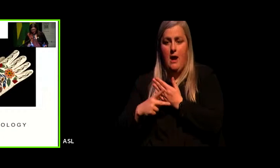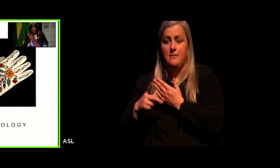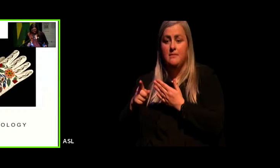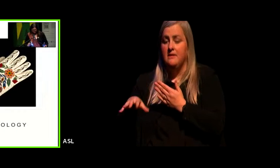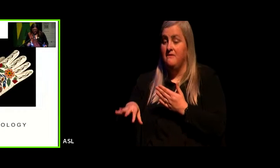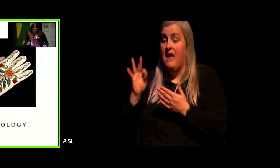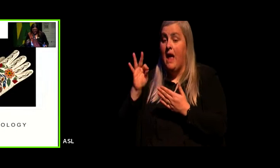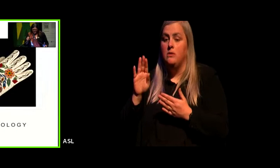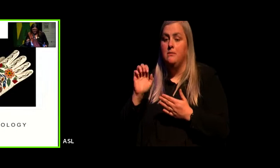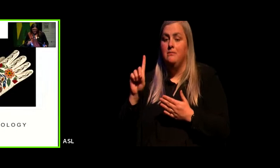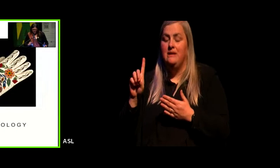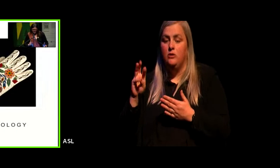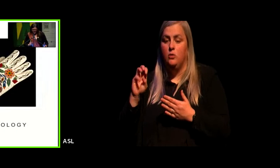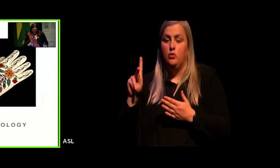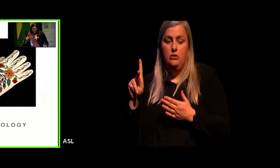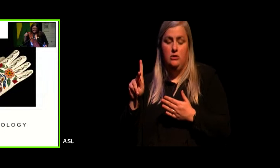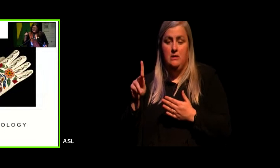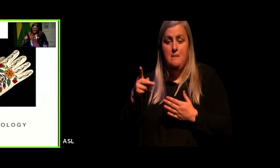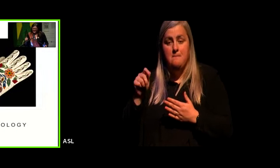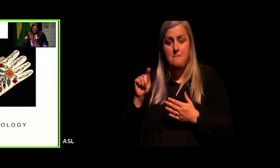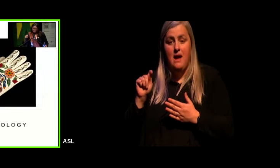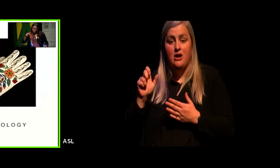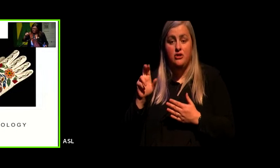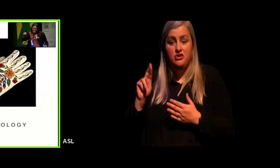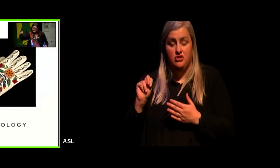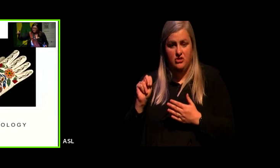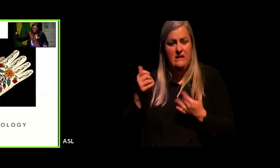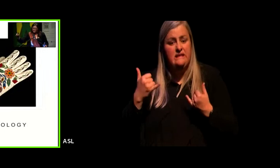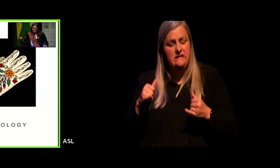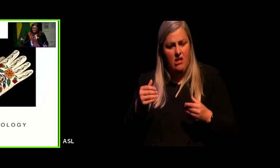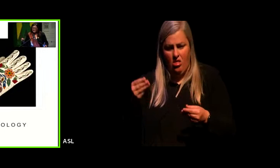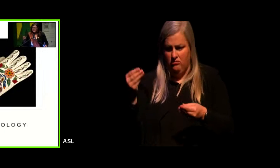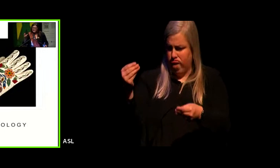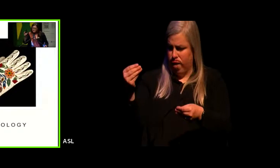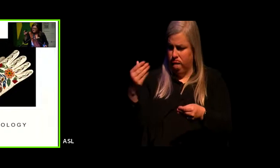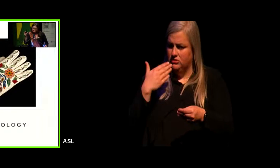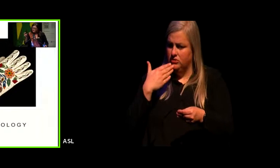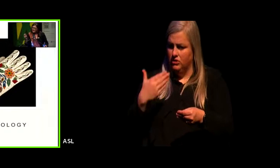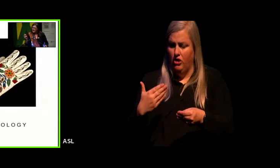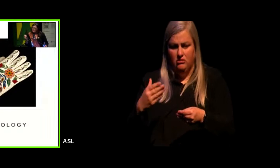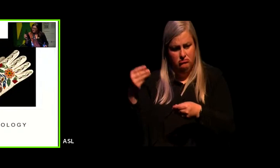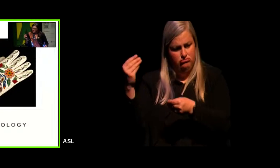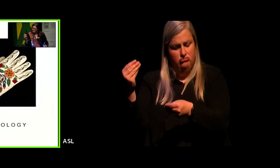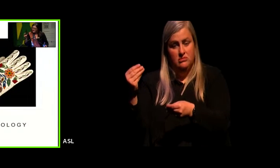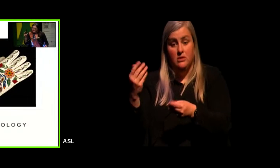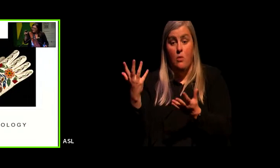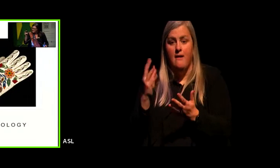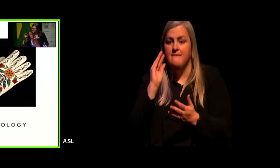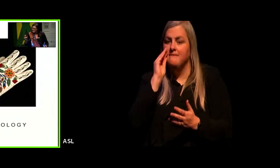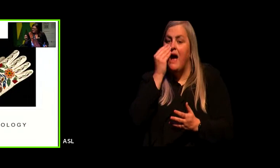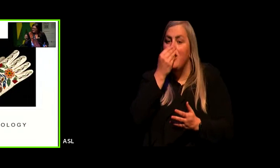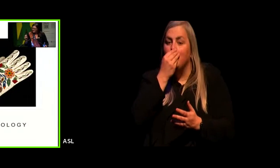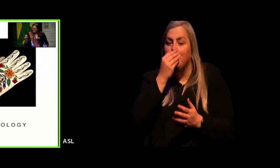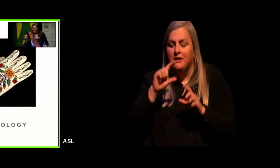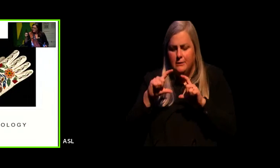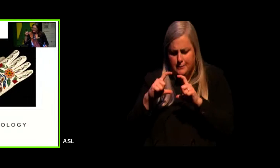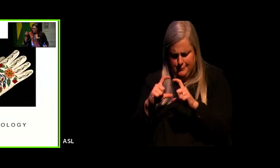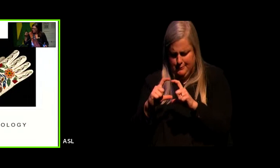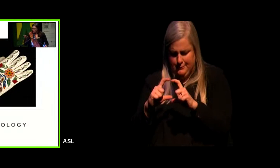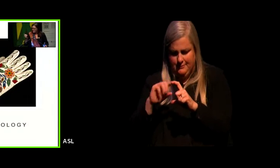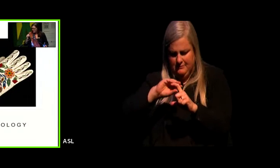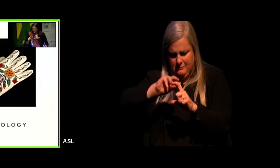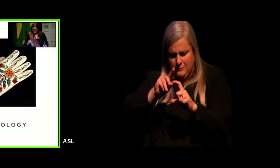pattern. This beadwork pattern was intact. So normally it's the single beads. This was a flower bud that was still in the same pattern